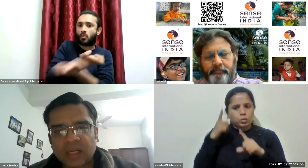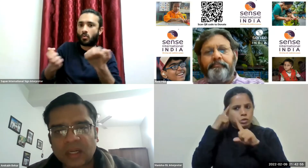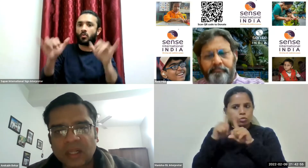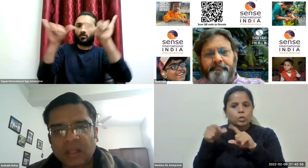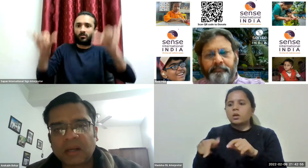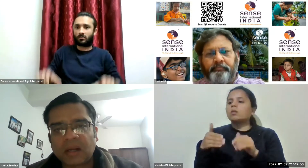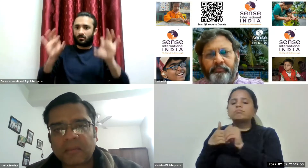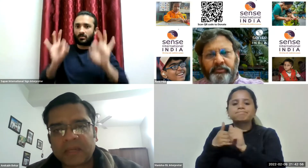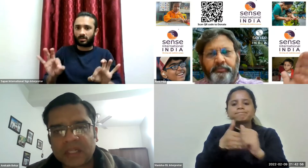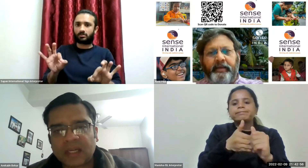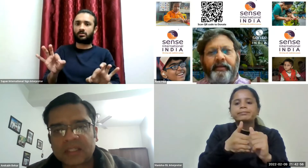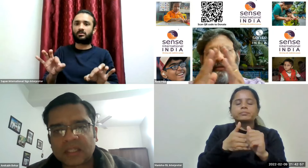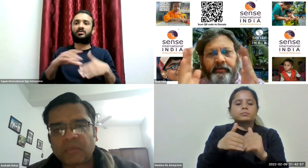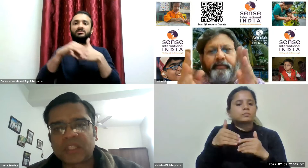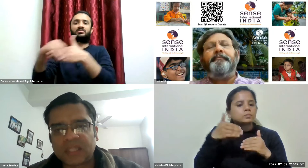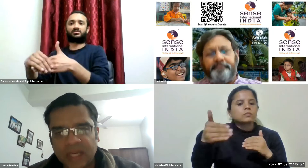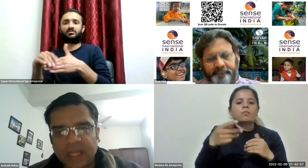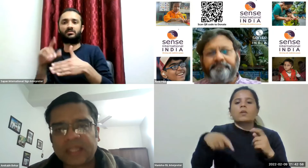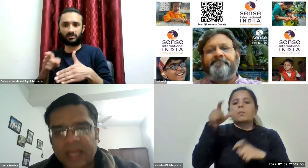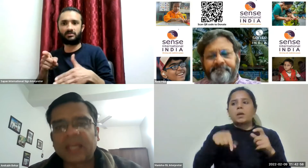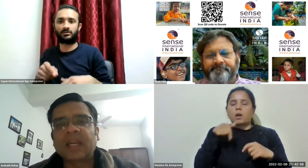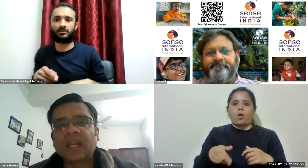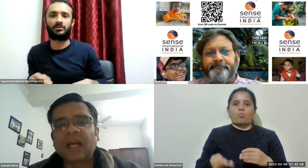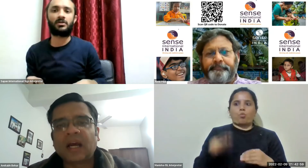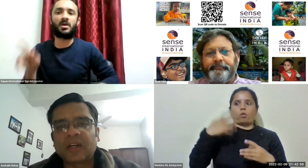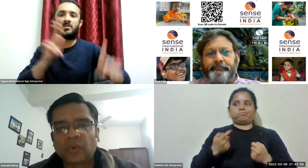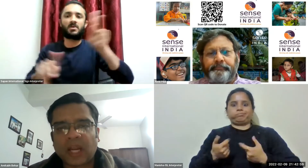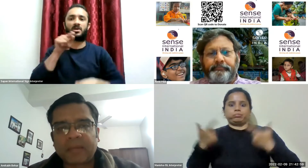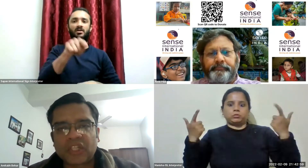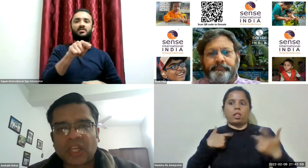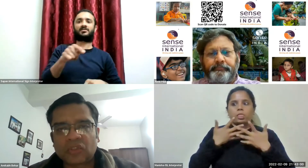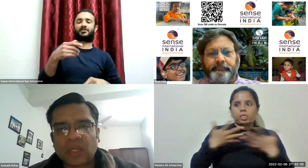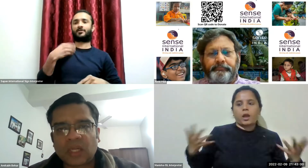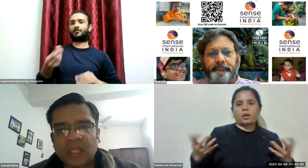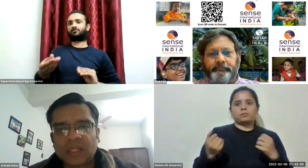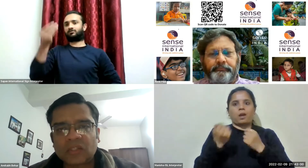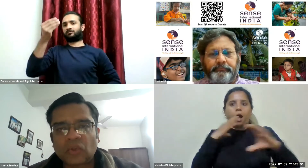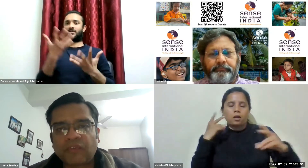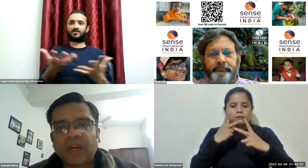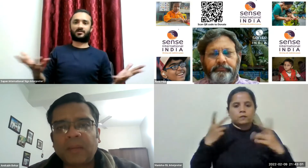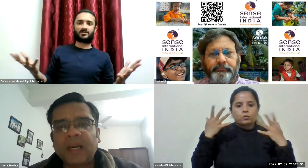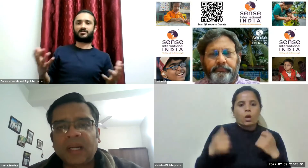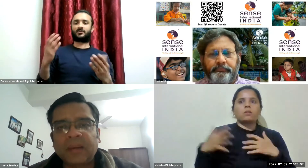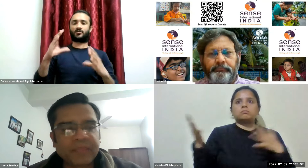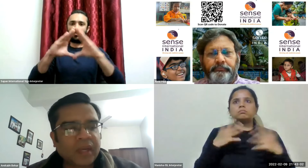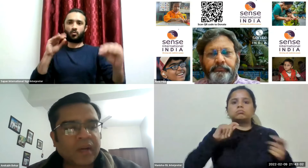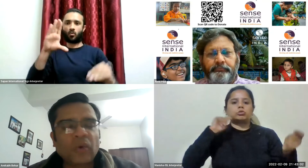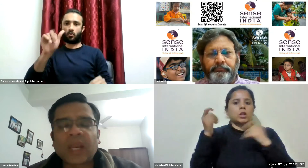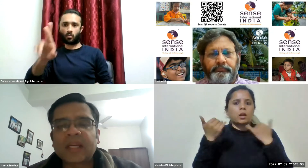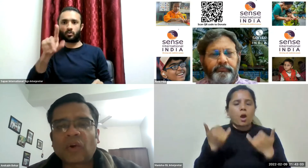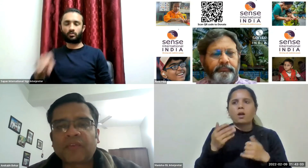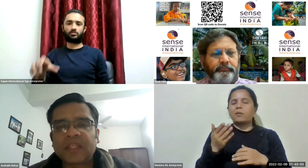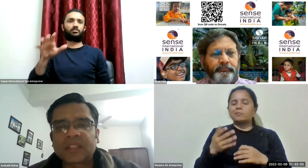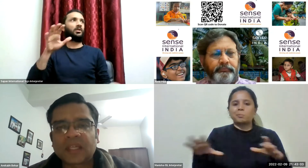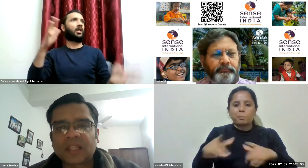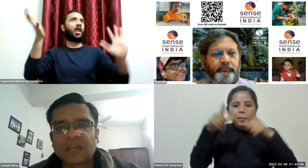leading to greater materialism, which is leading then to climate change. So it is, fundamental